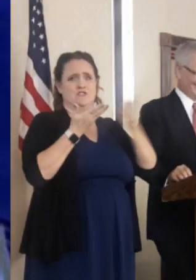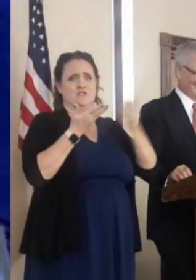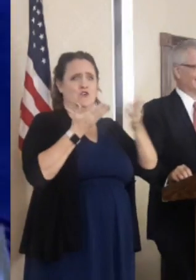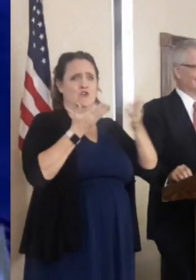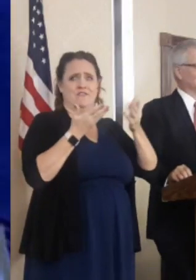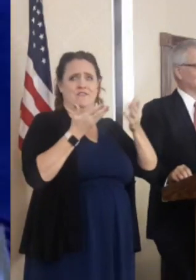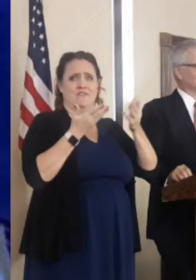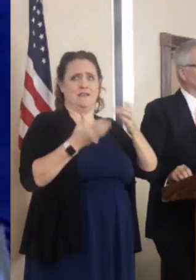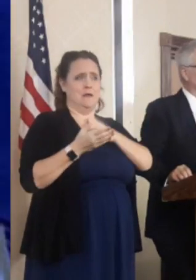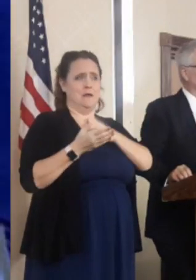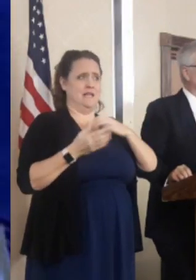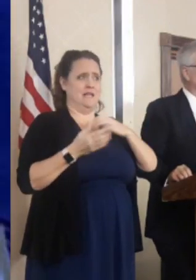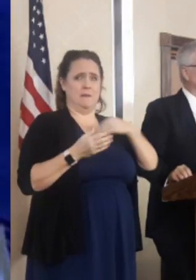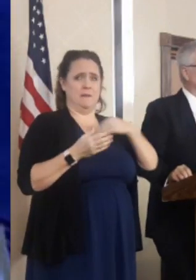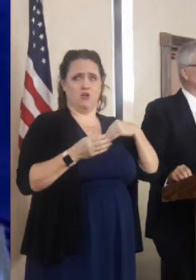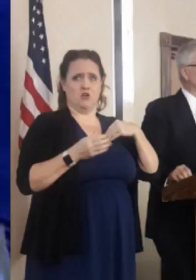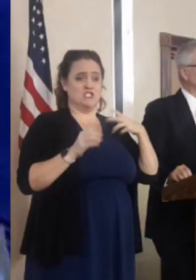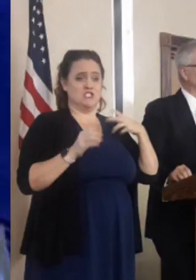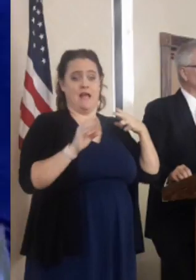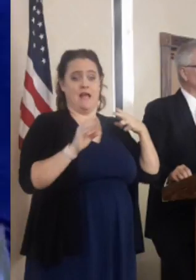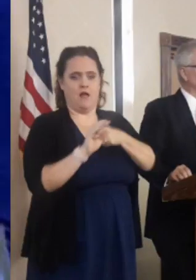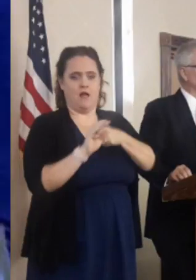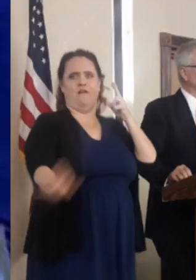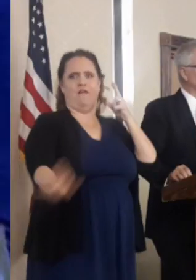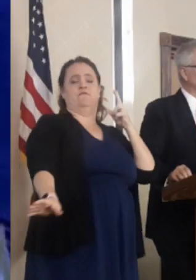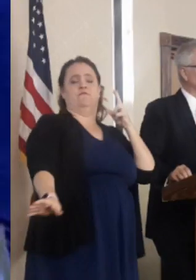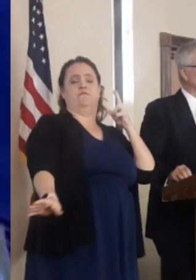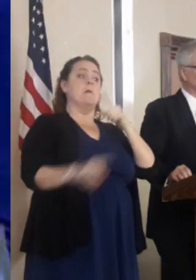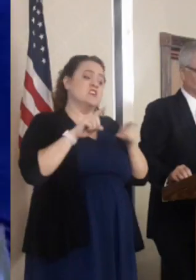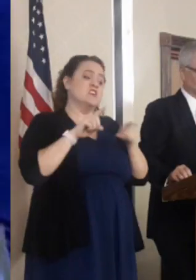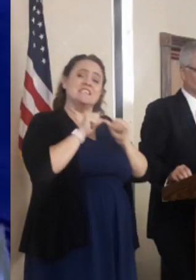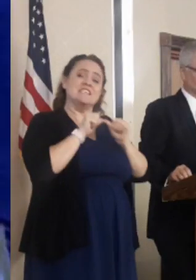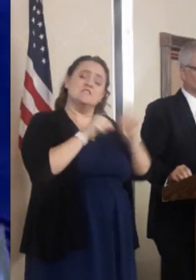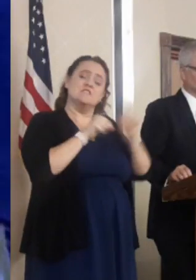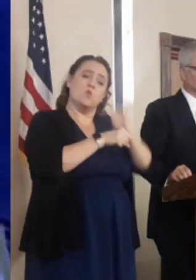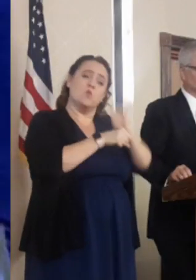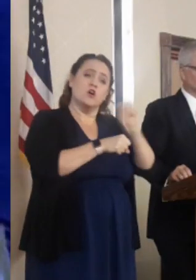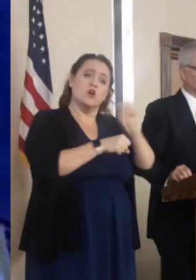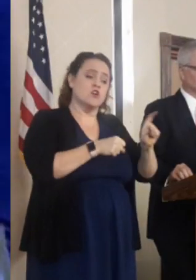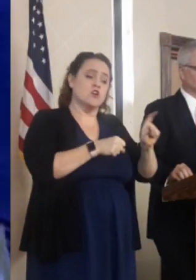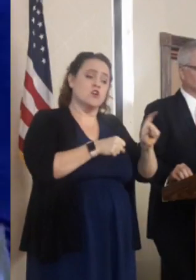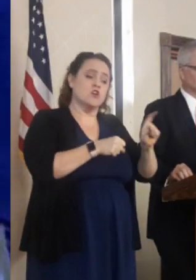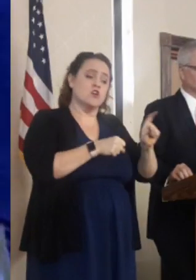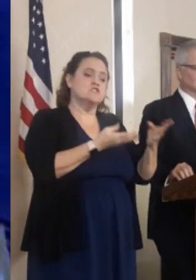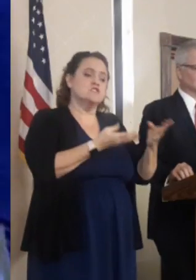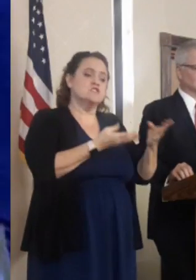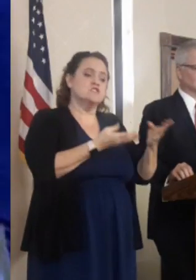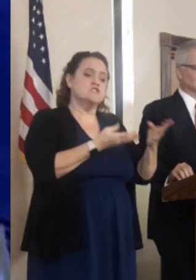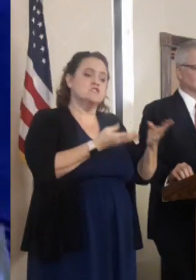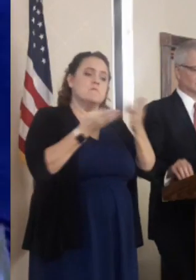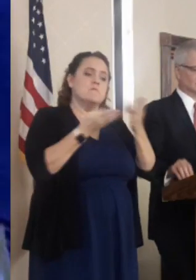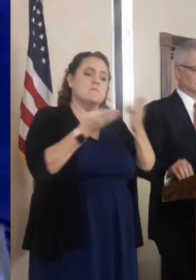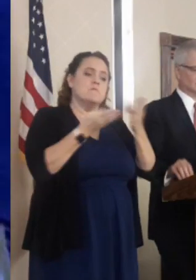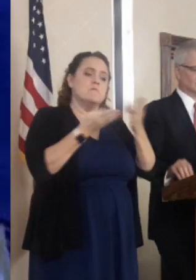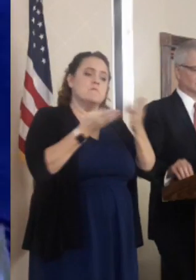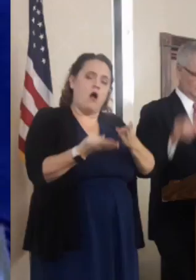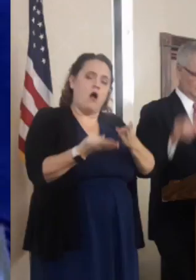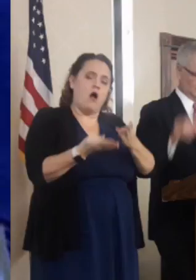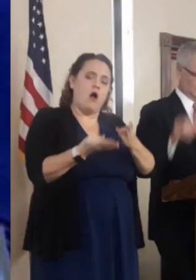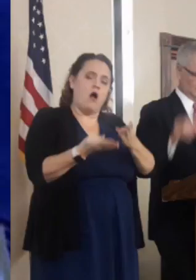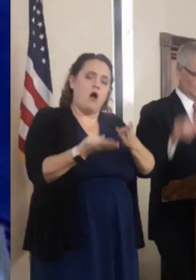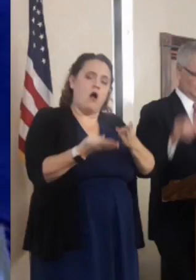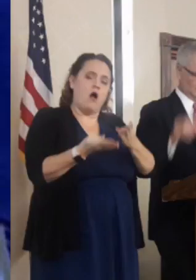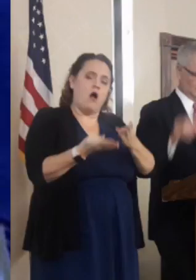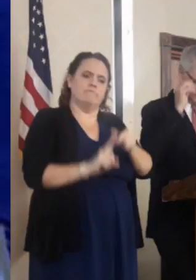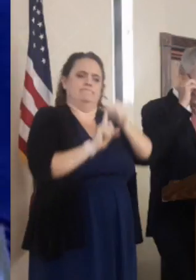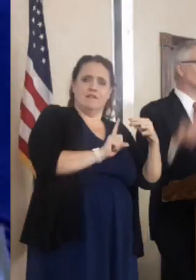was on, but she continued to do the work, and she brought a perspective and a wealth of information and understanding of